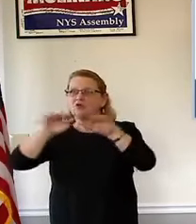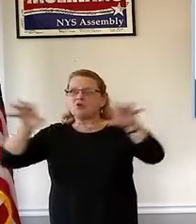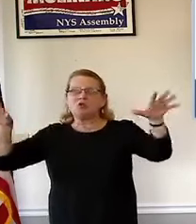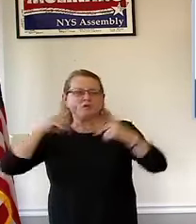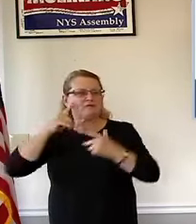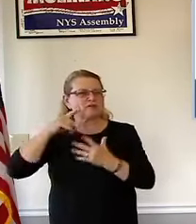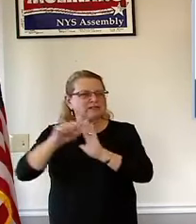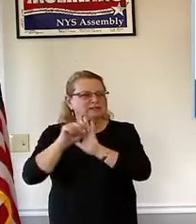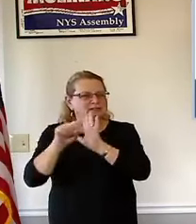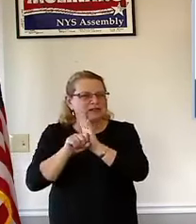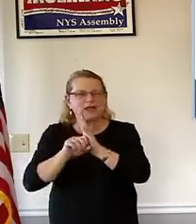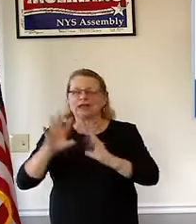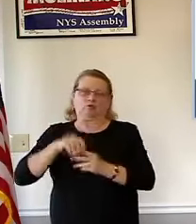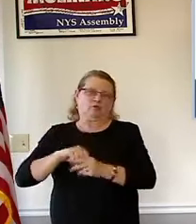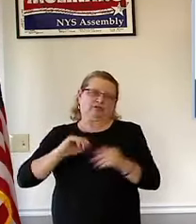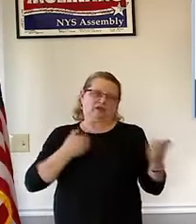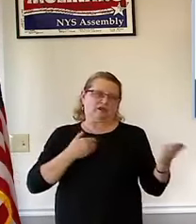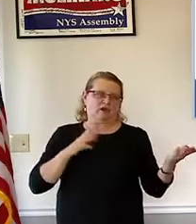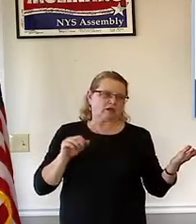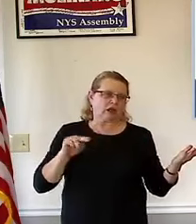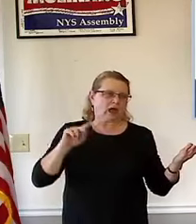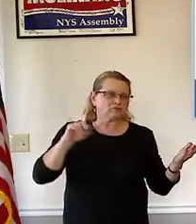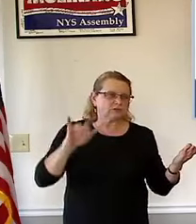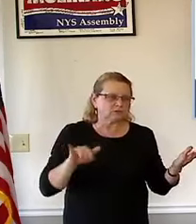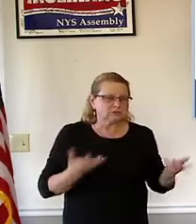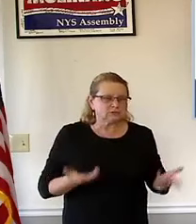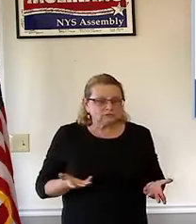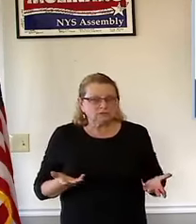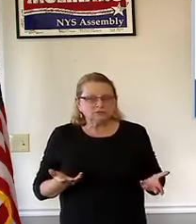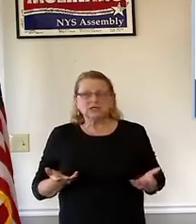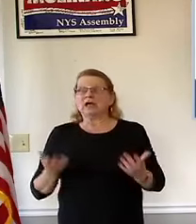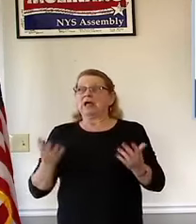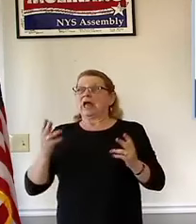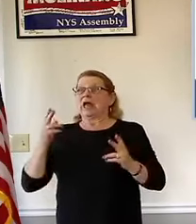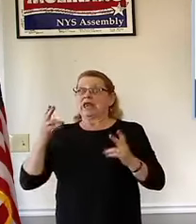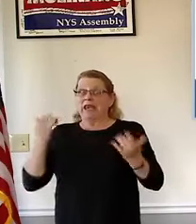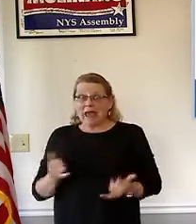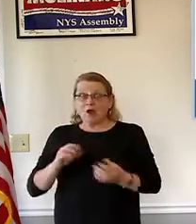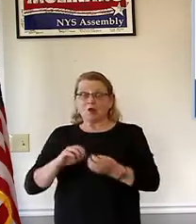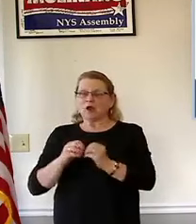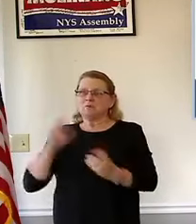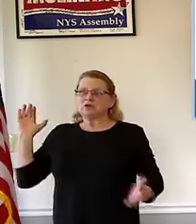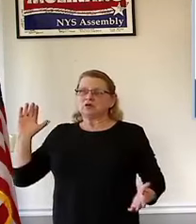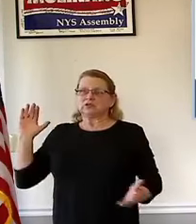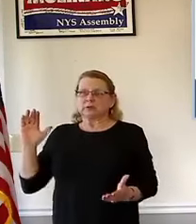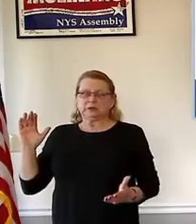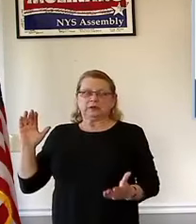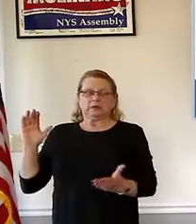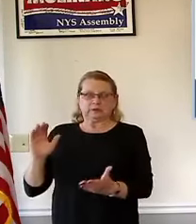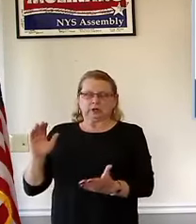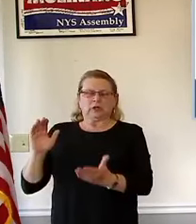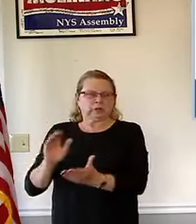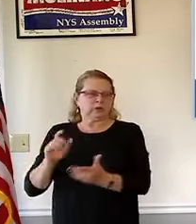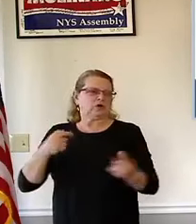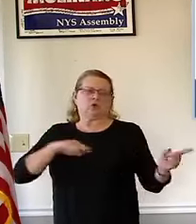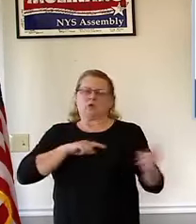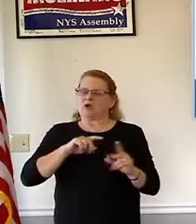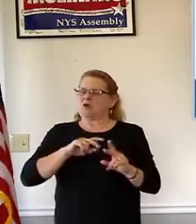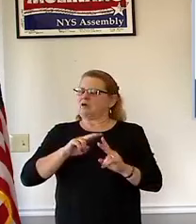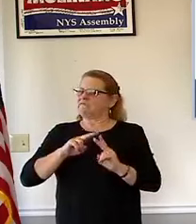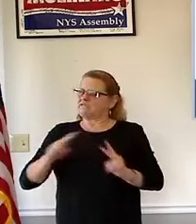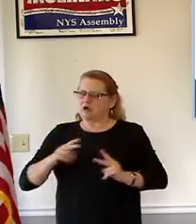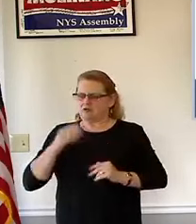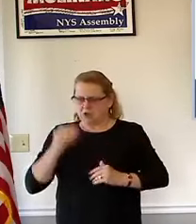of cases within the county. And luckily, with cases coming down low, we're doing it in a very methodical manner